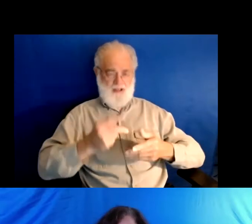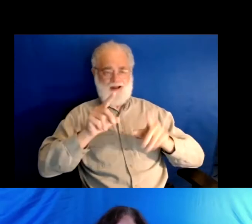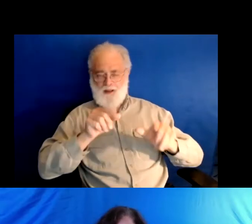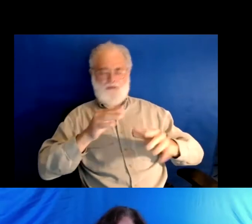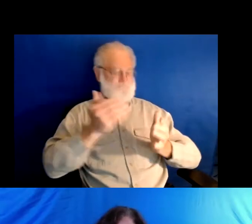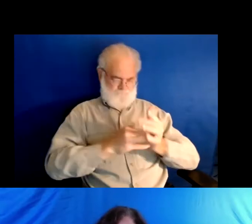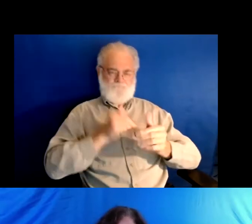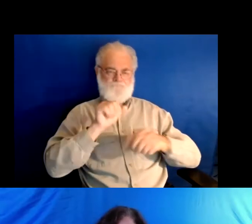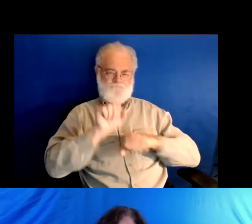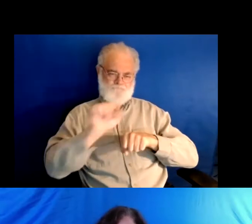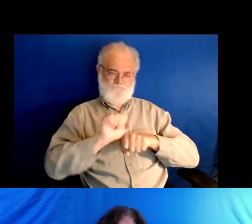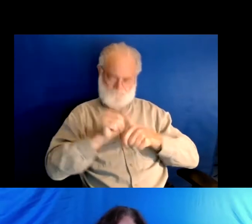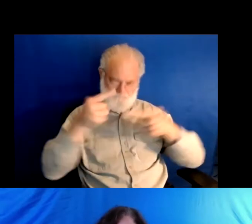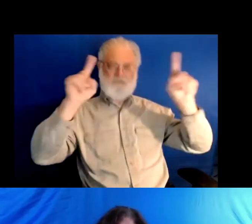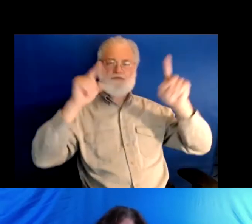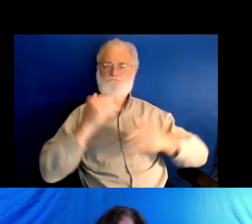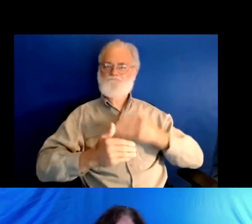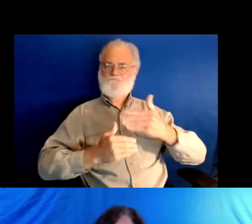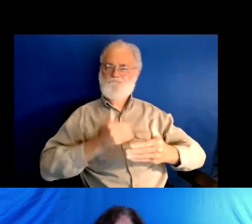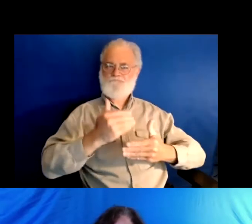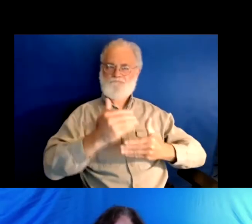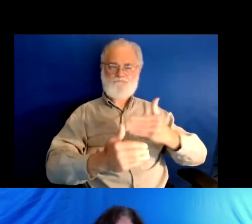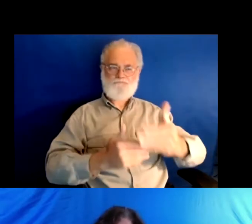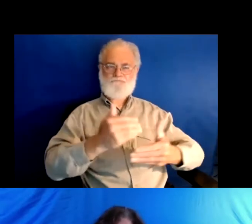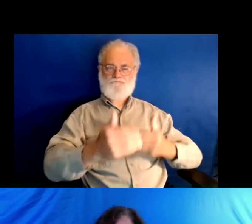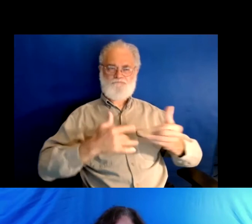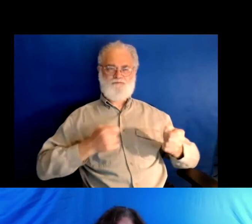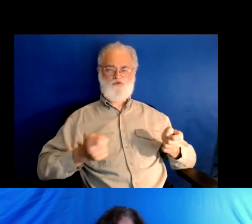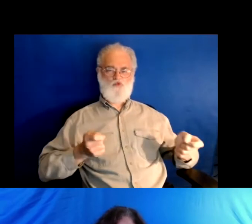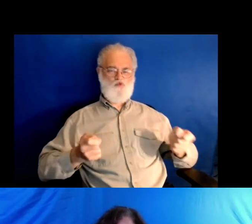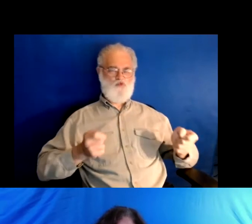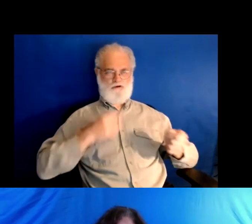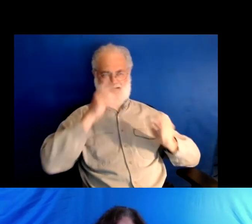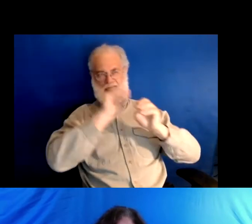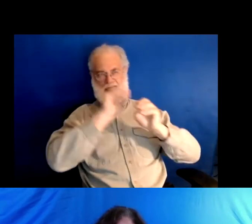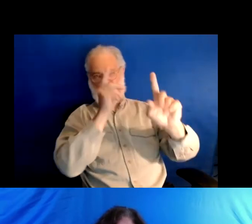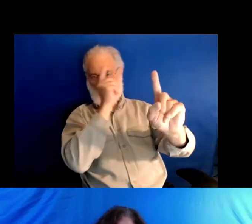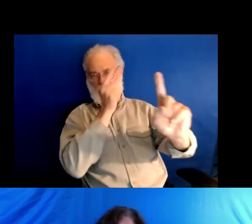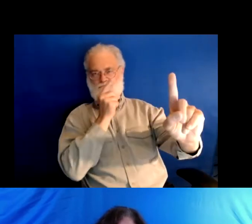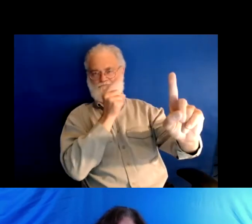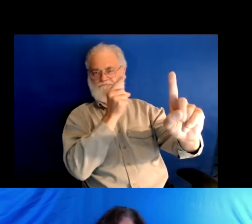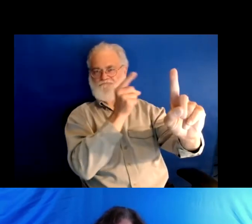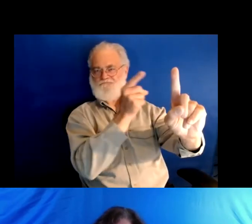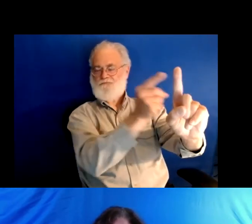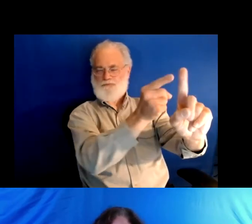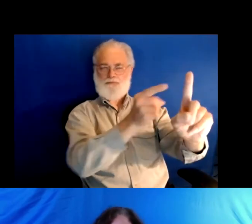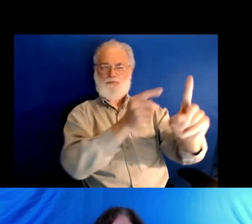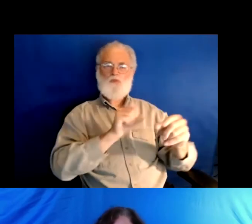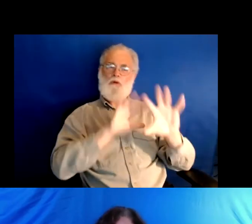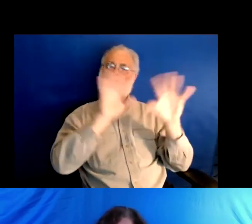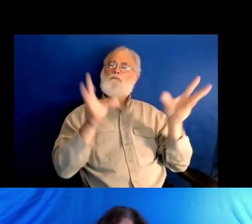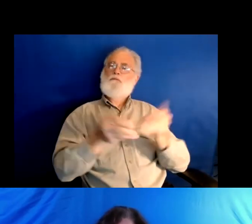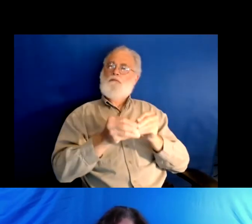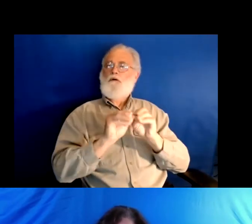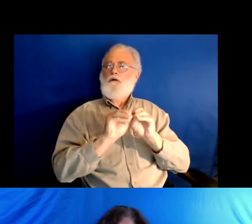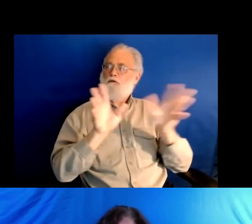self-motivate, and then try again if they fail, and then they can succeed and go with that and have